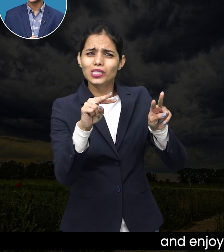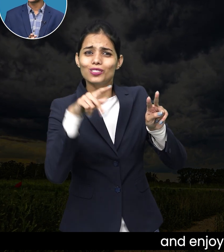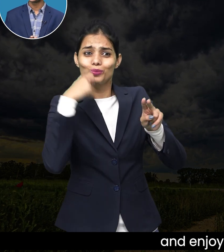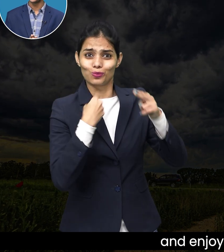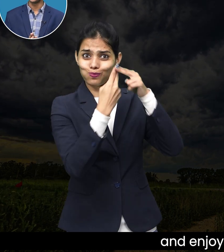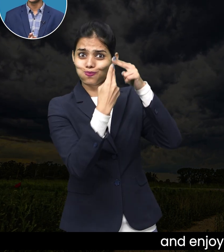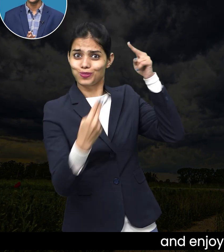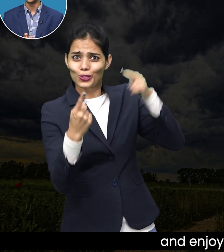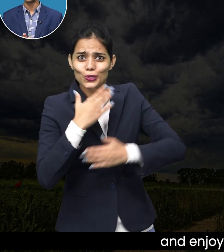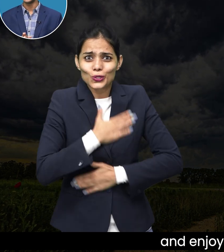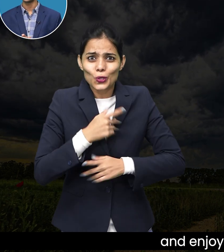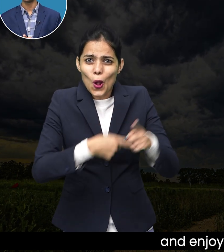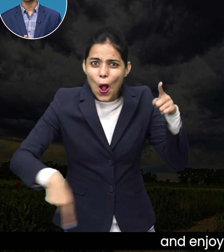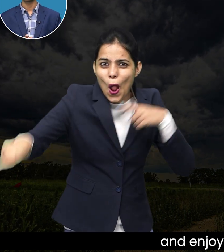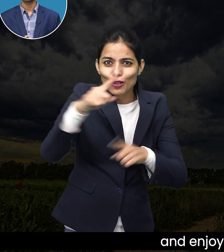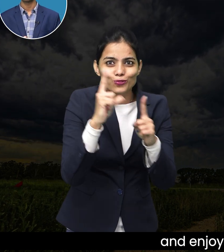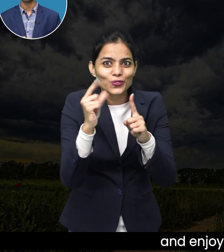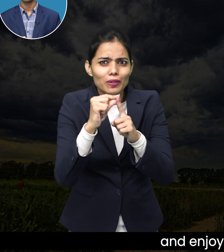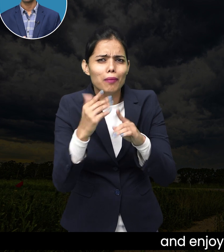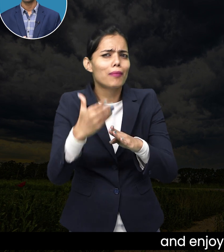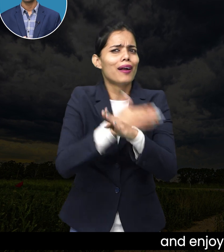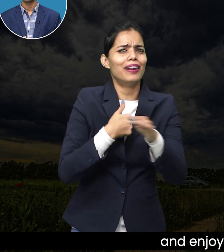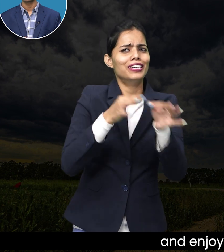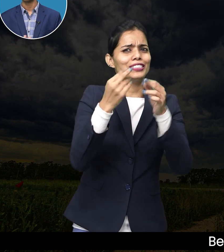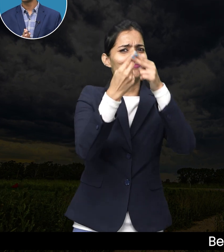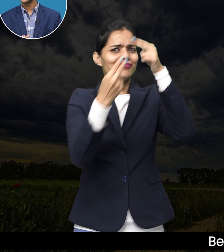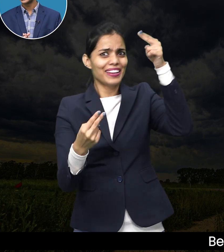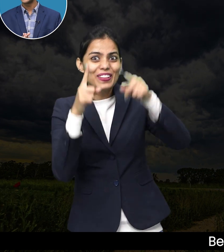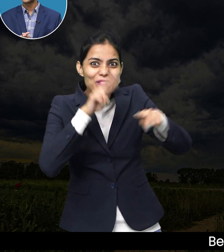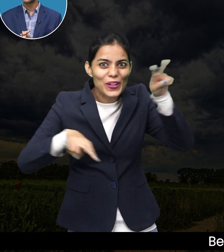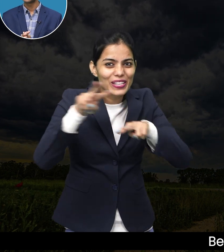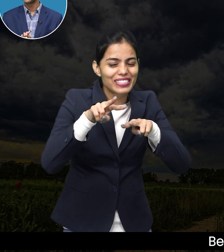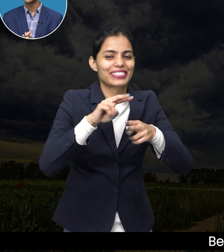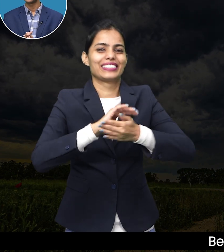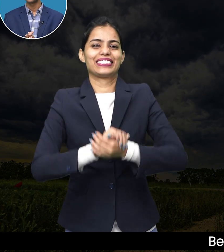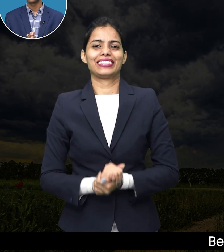Watch and enjoy all the activities. Before that,